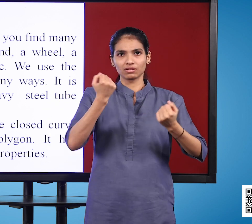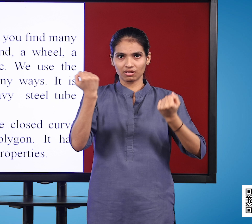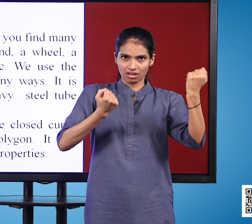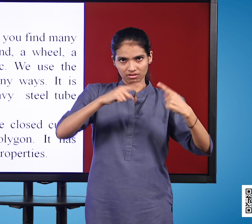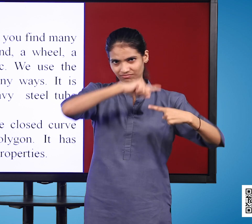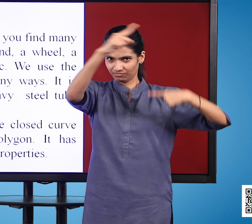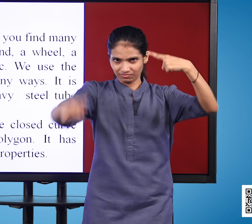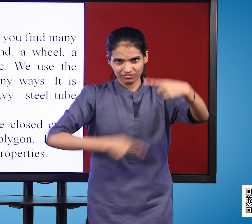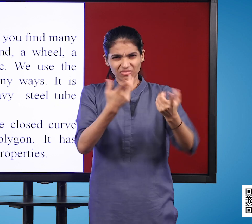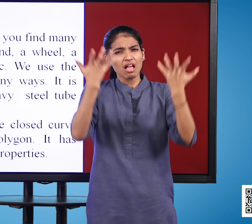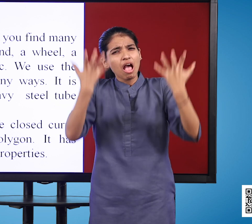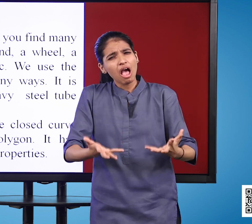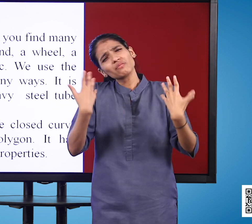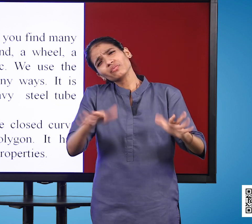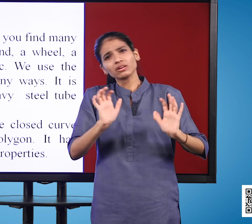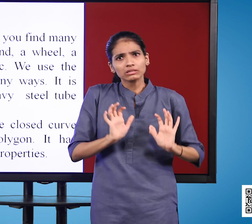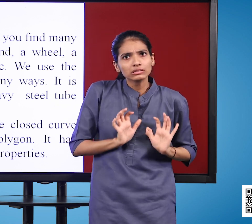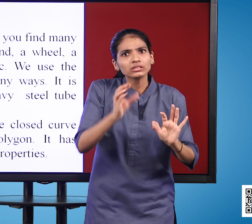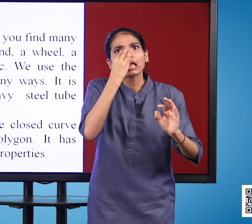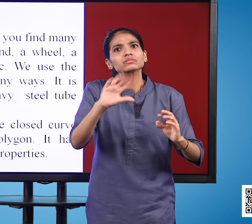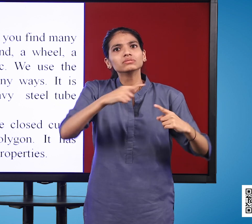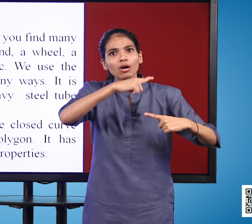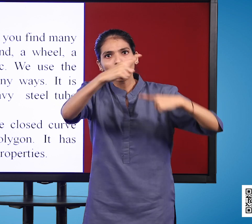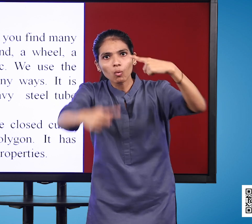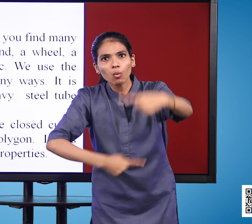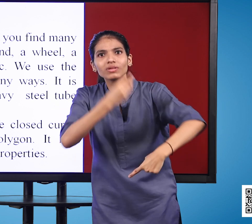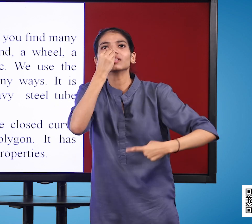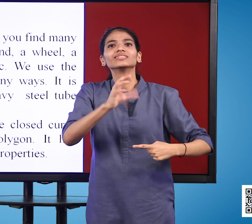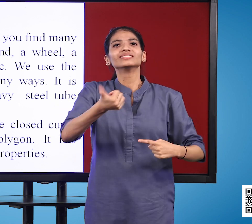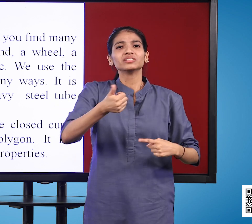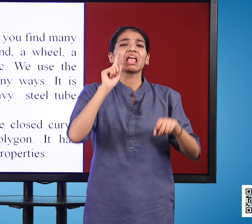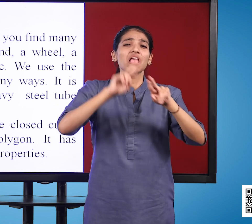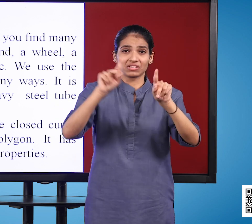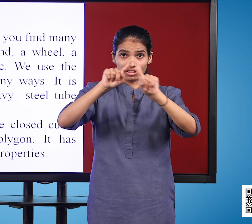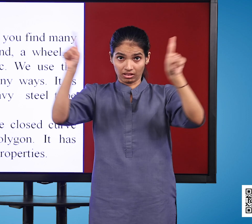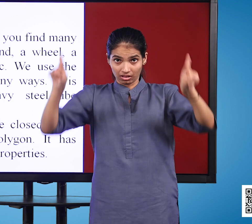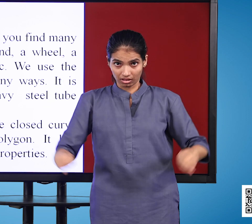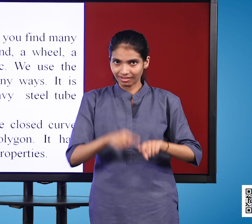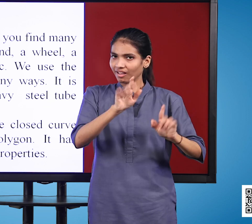many ways. It is easier to roll a heavy steel tube than to drag it.